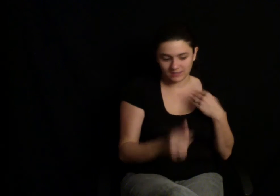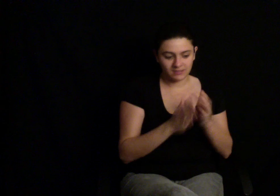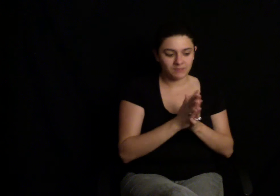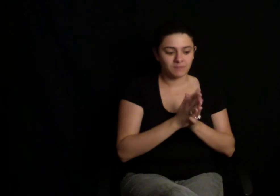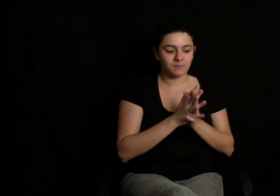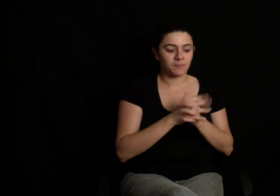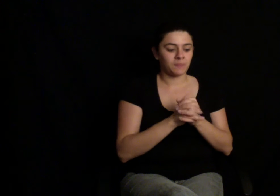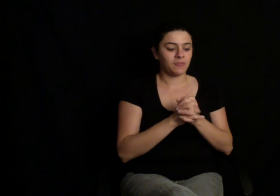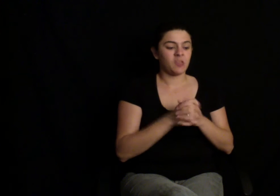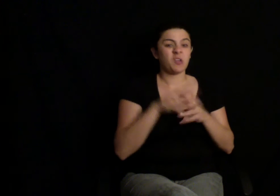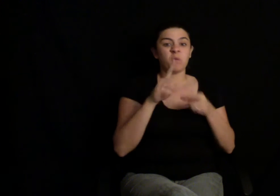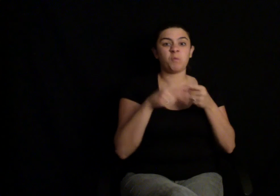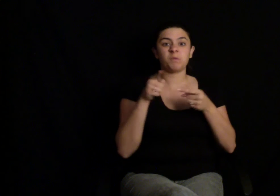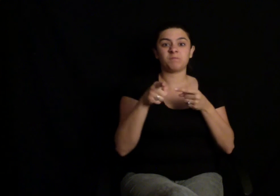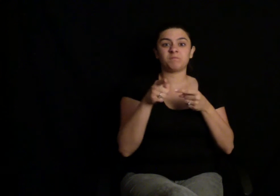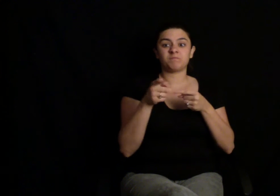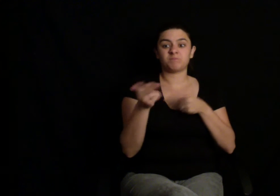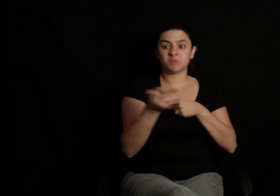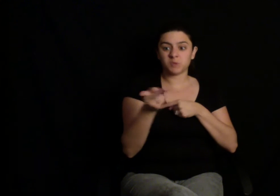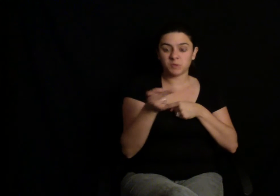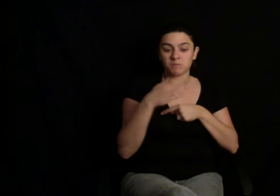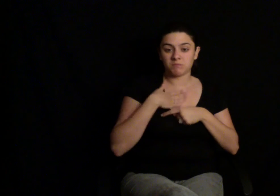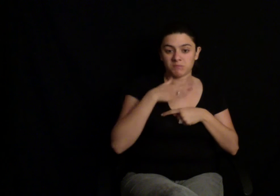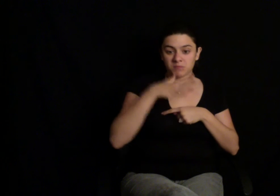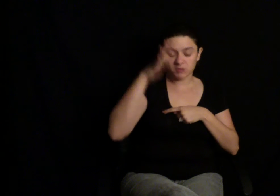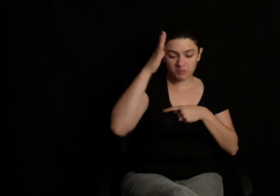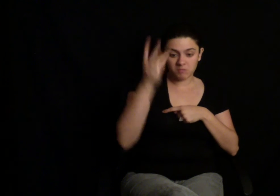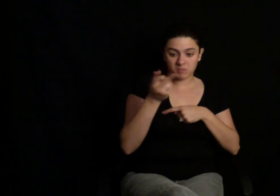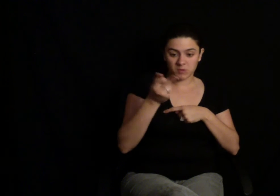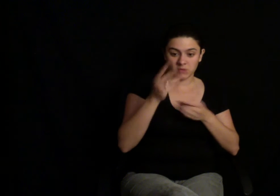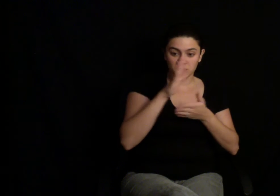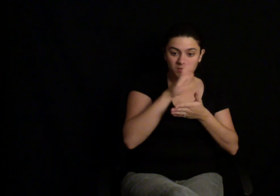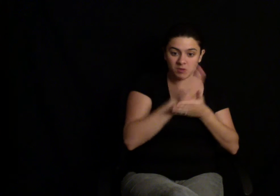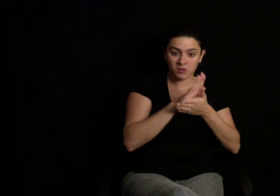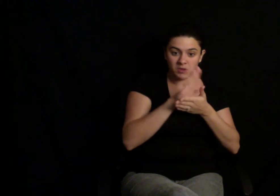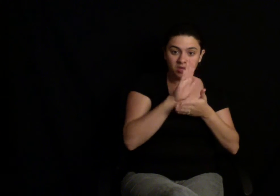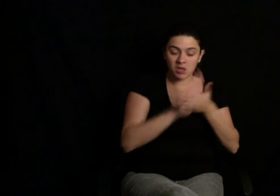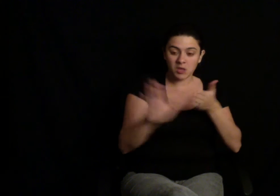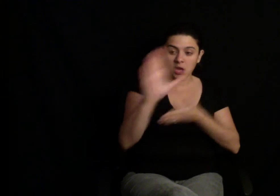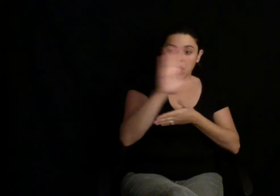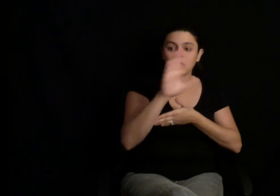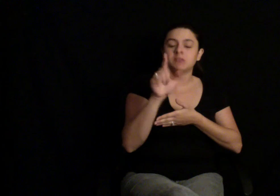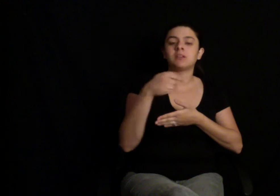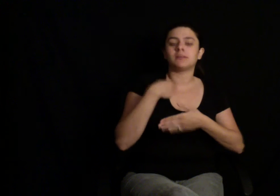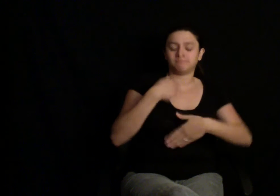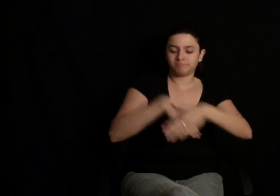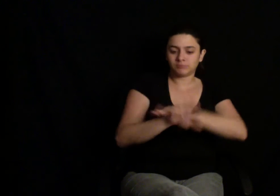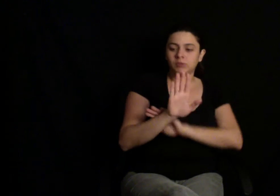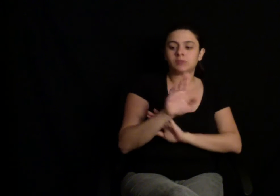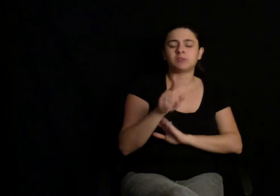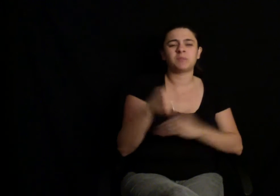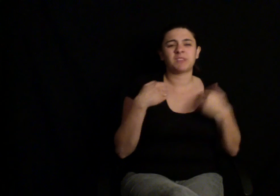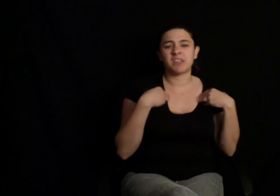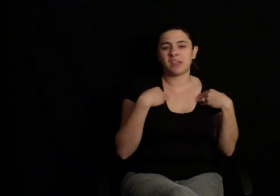in college, and they both came from foster system, and they didn't really have financial support. So they